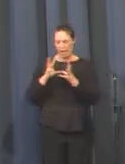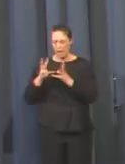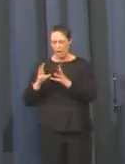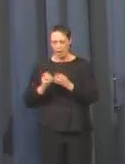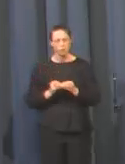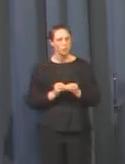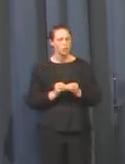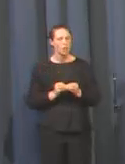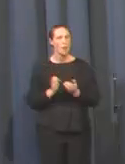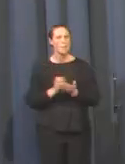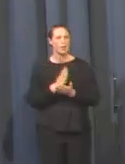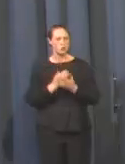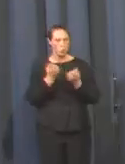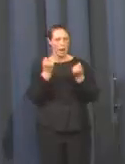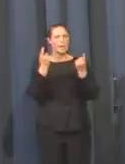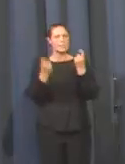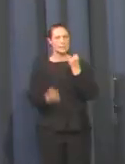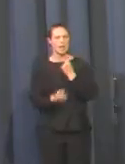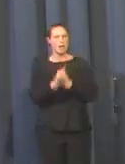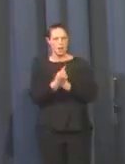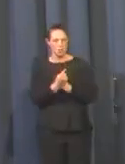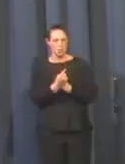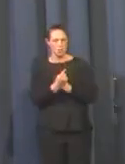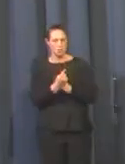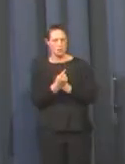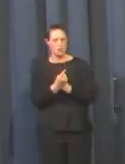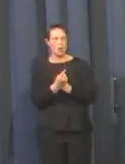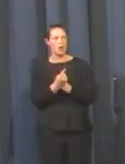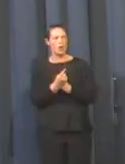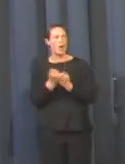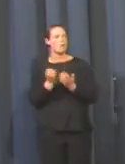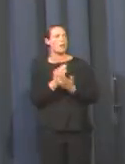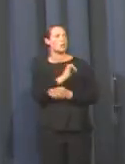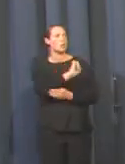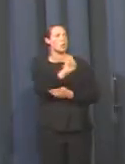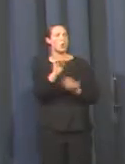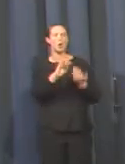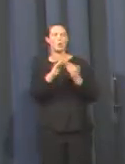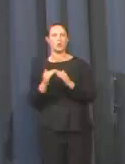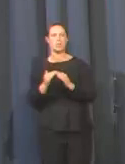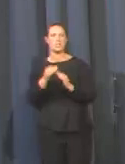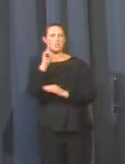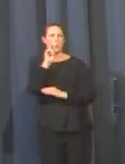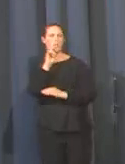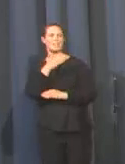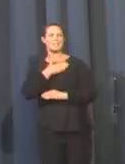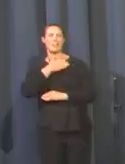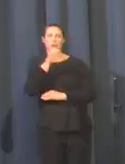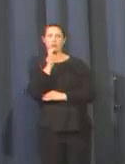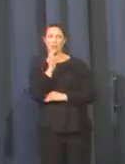get to the bottom of this, to find out and make sure that you as a community have safe water to drink.